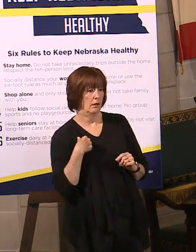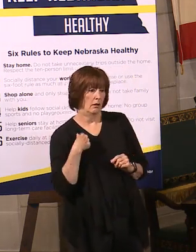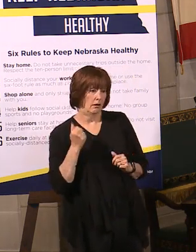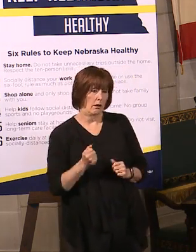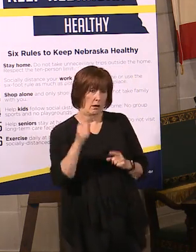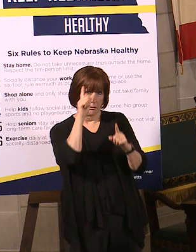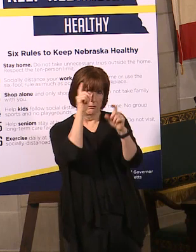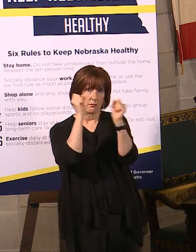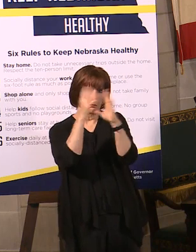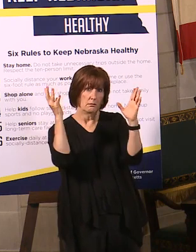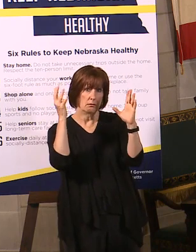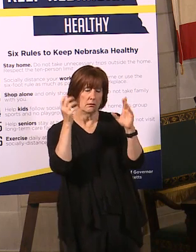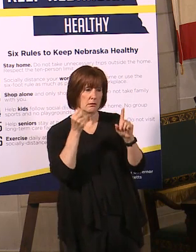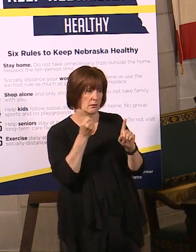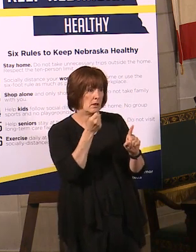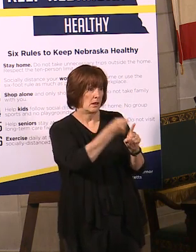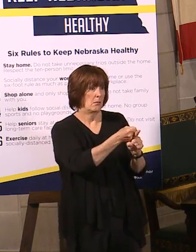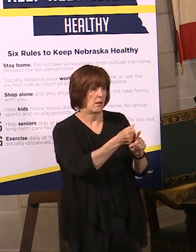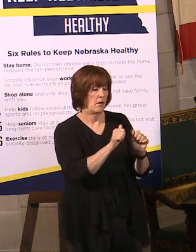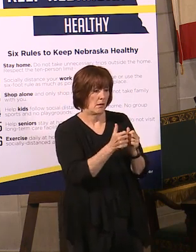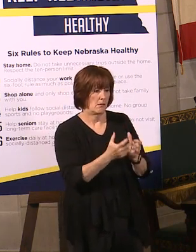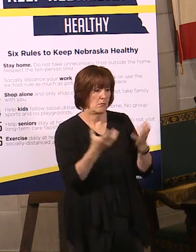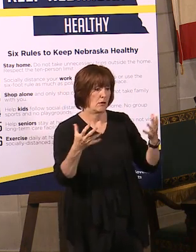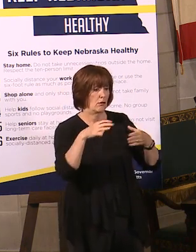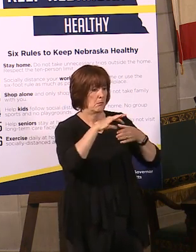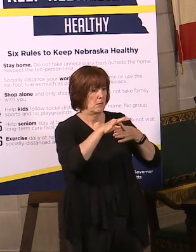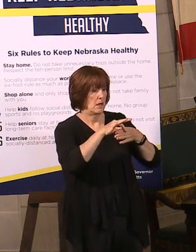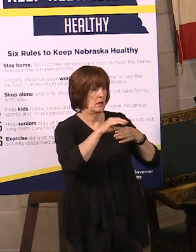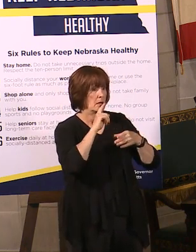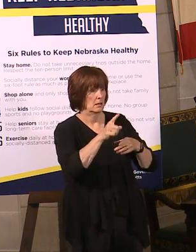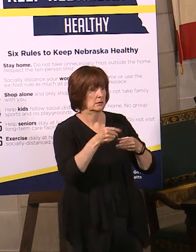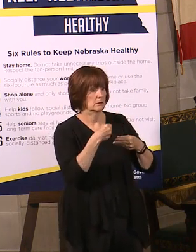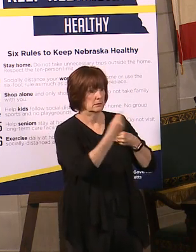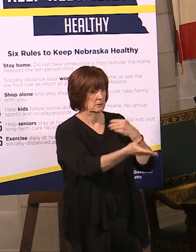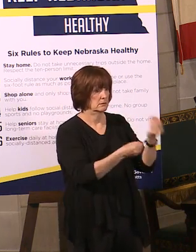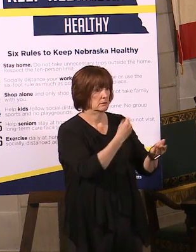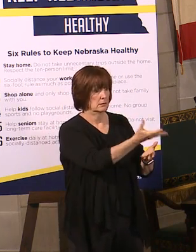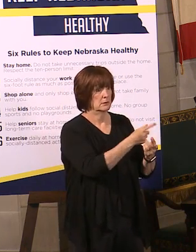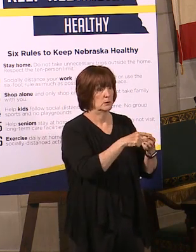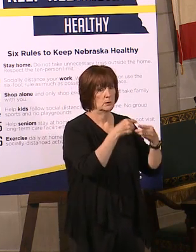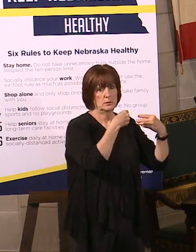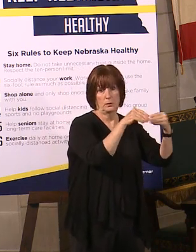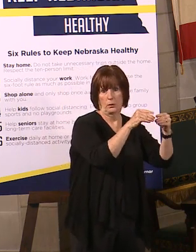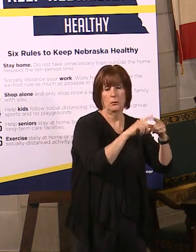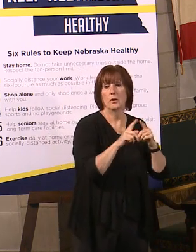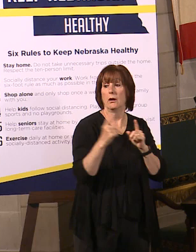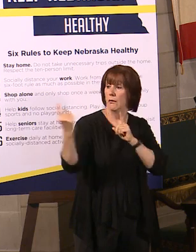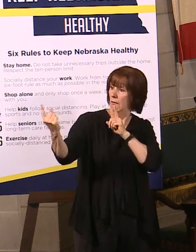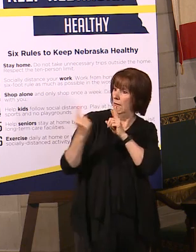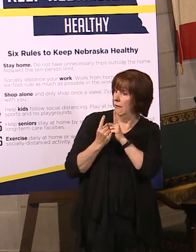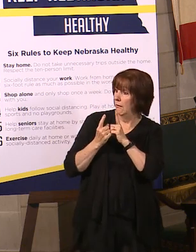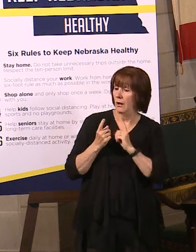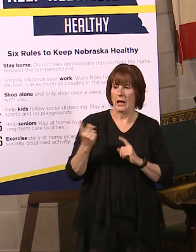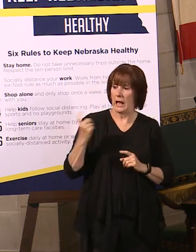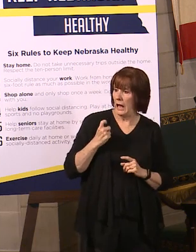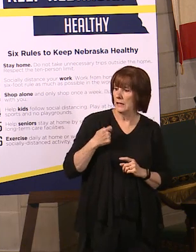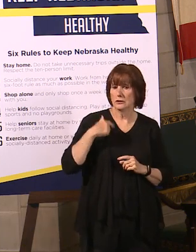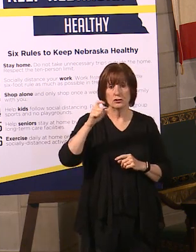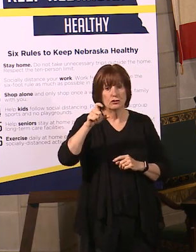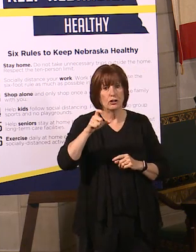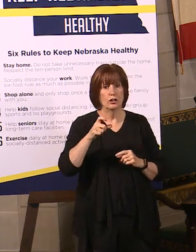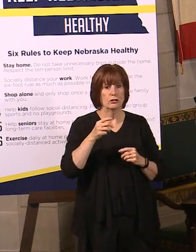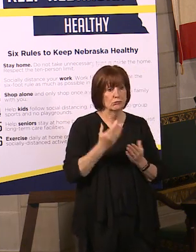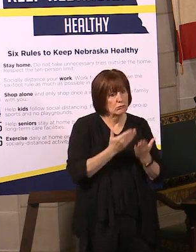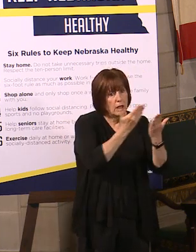on how much of the meat supply is actually out there. But nobody has ever come to me to say that we should be recommending to stores that they